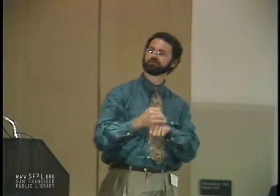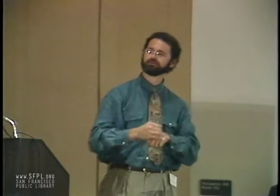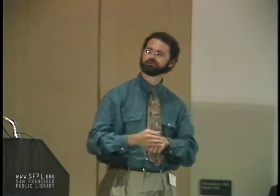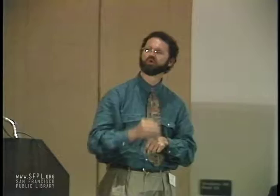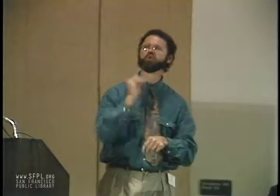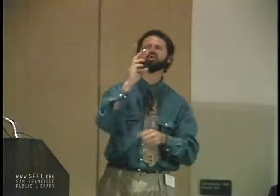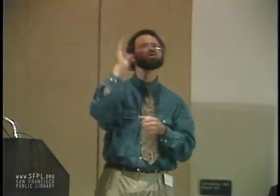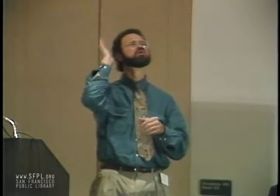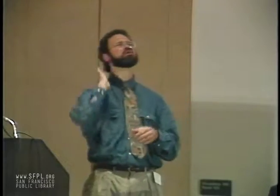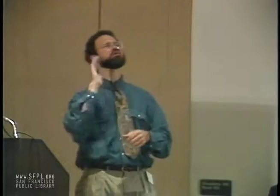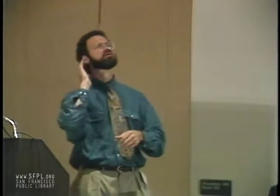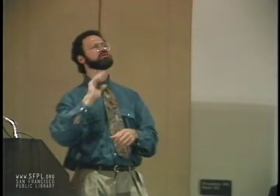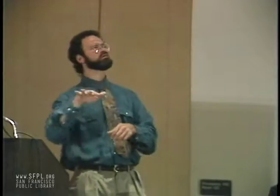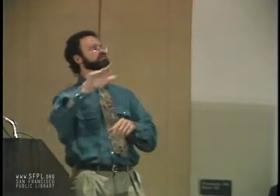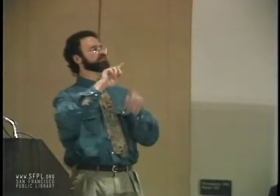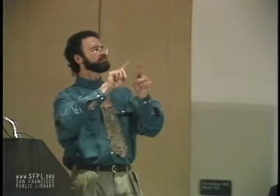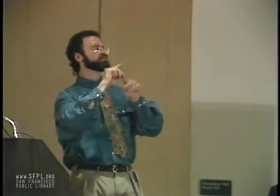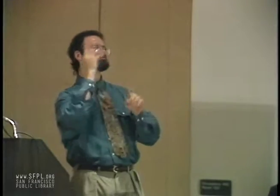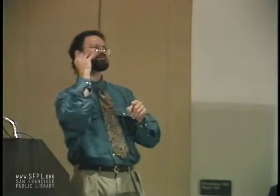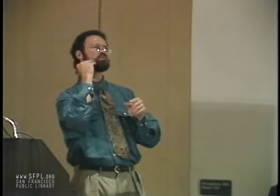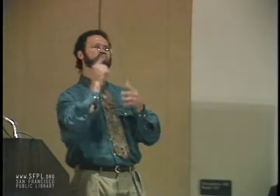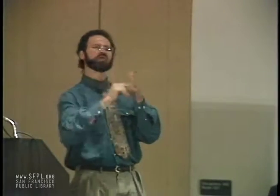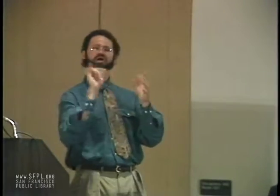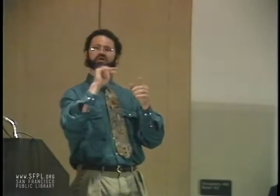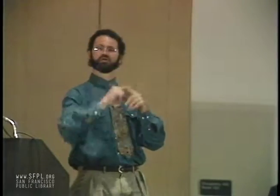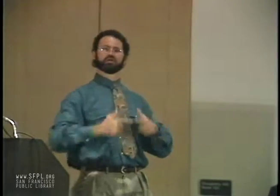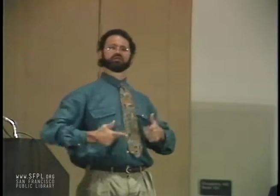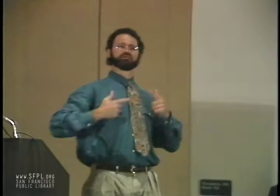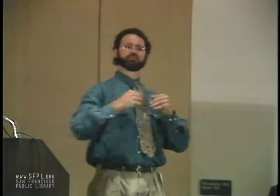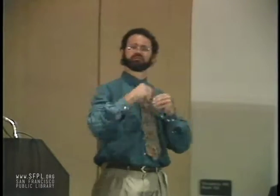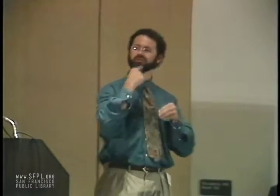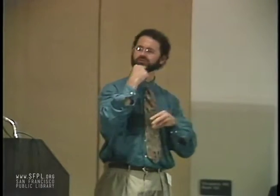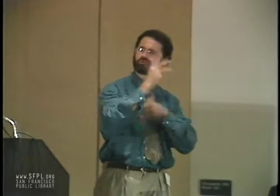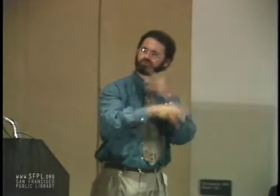Most deaf people's experiences came from the schools for the deaf